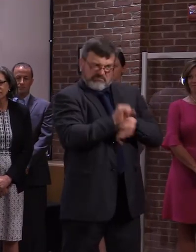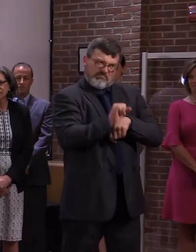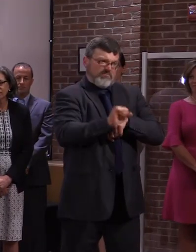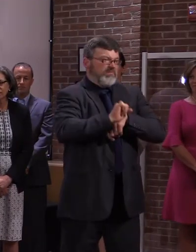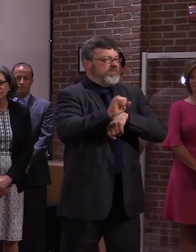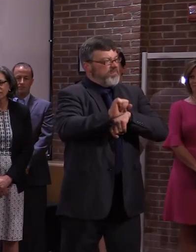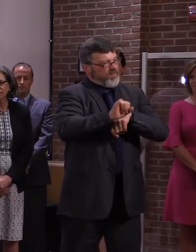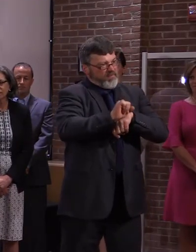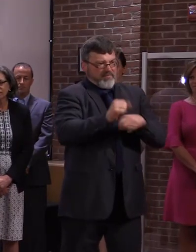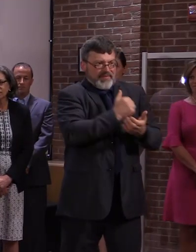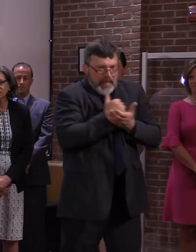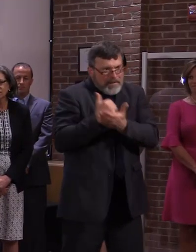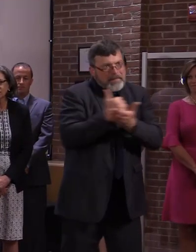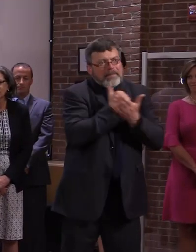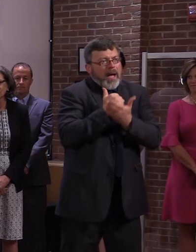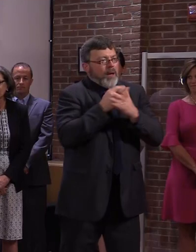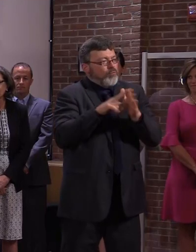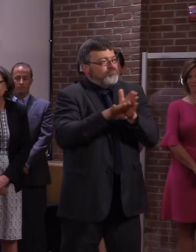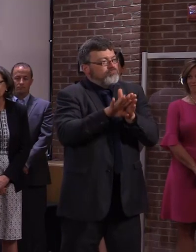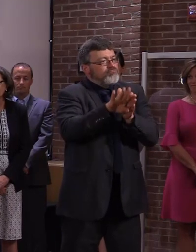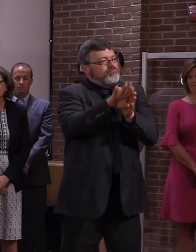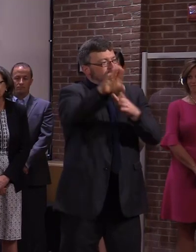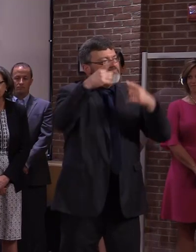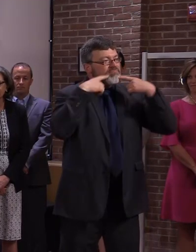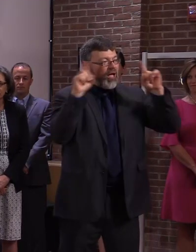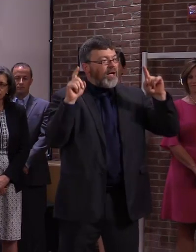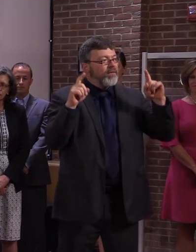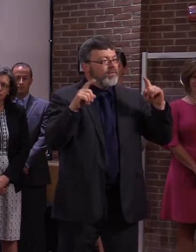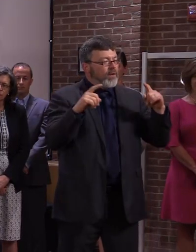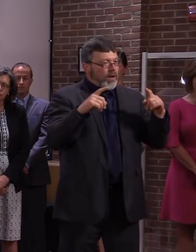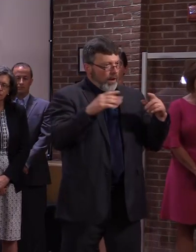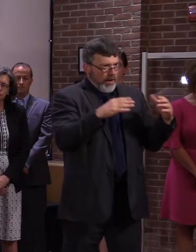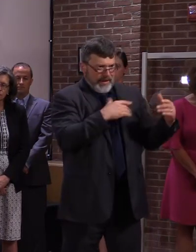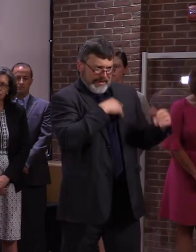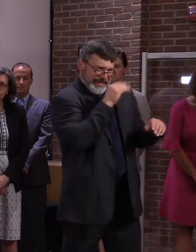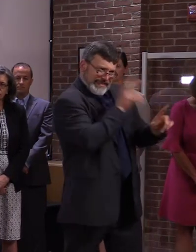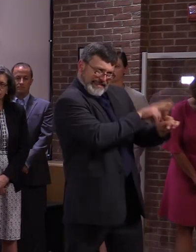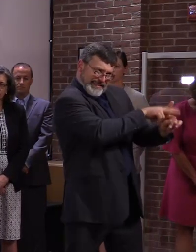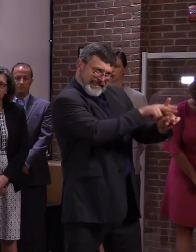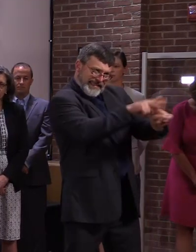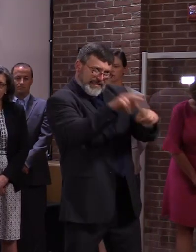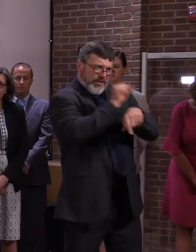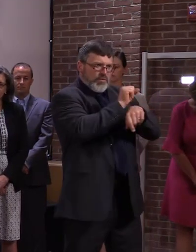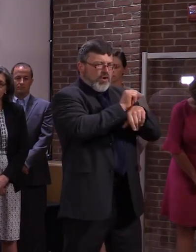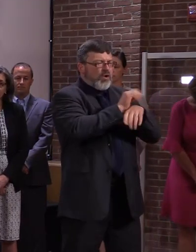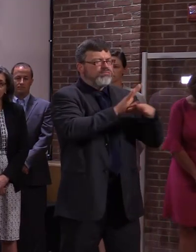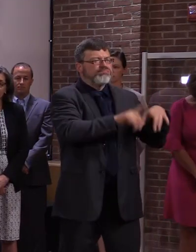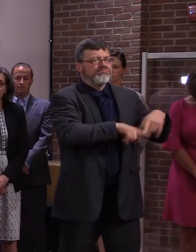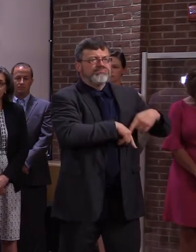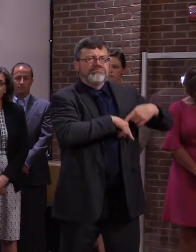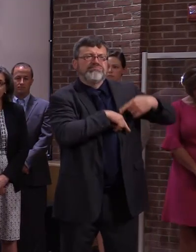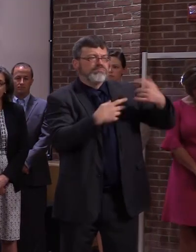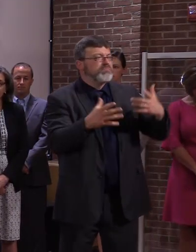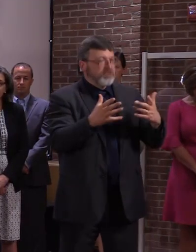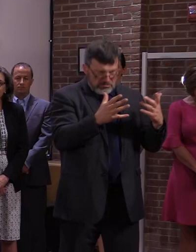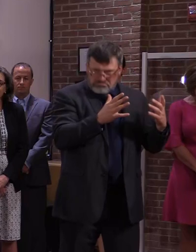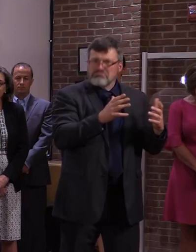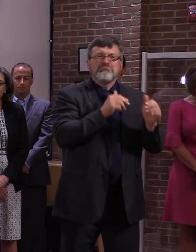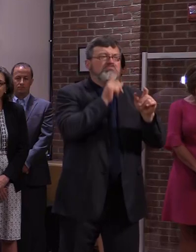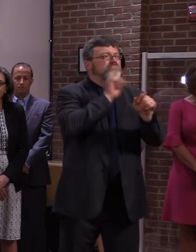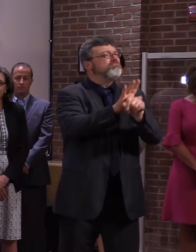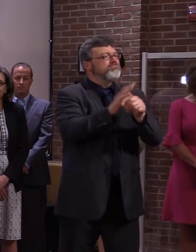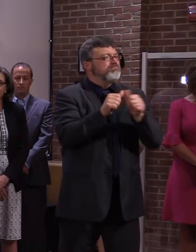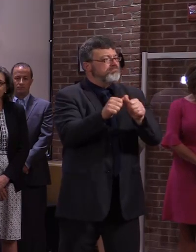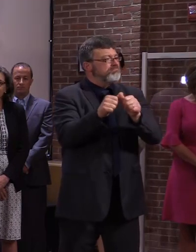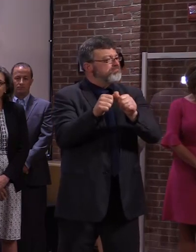and fielded all their requests for help. They've been essential to keeping all this together